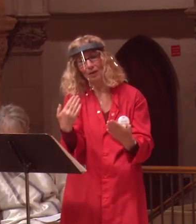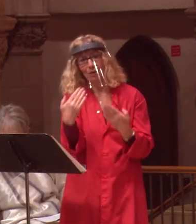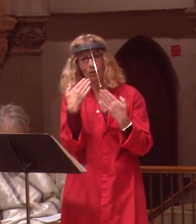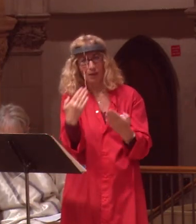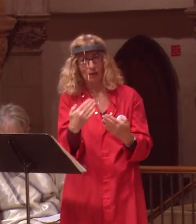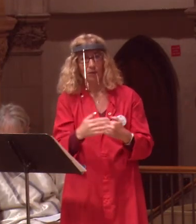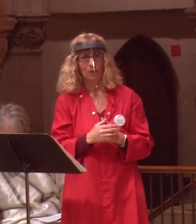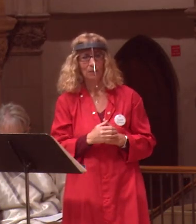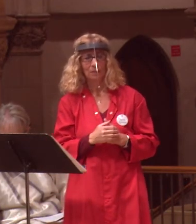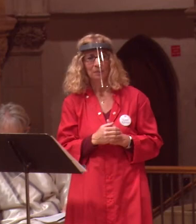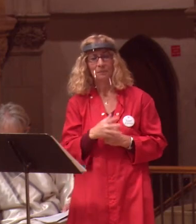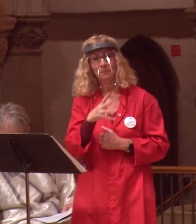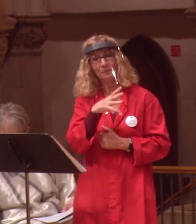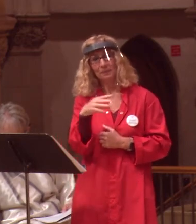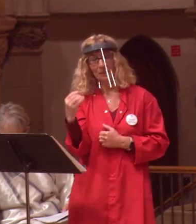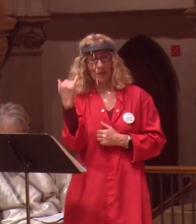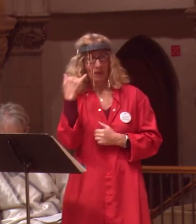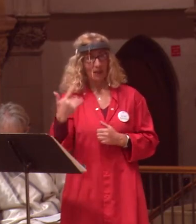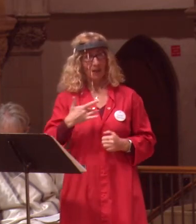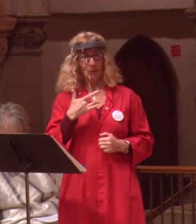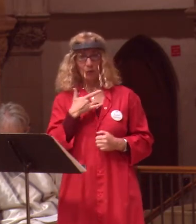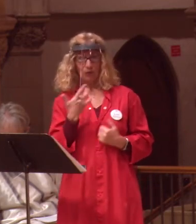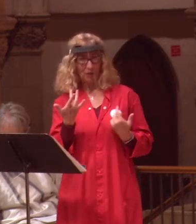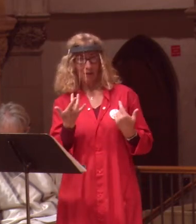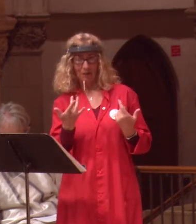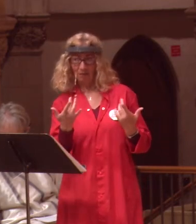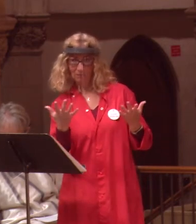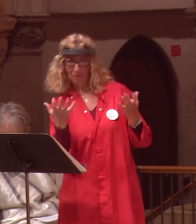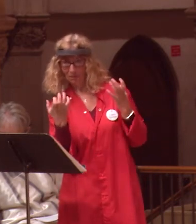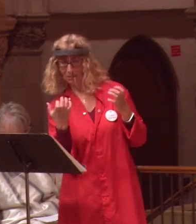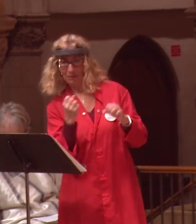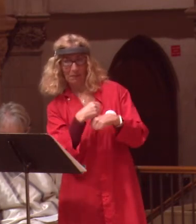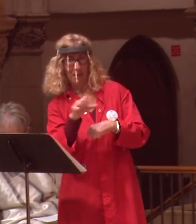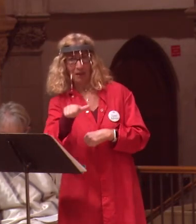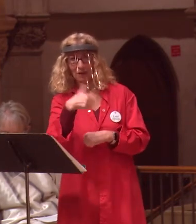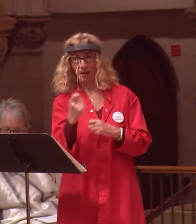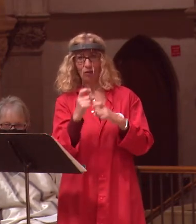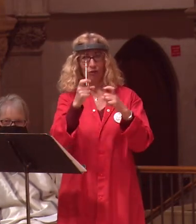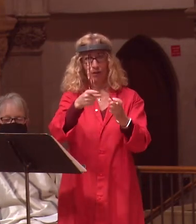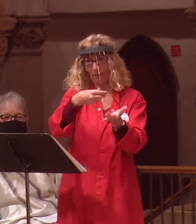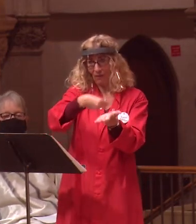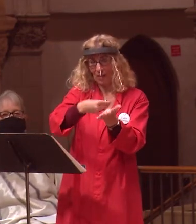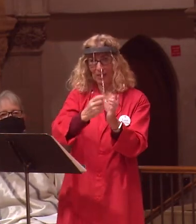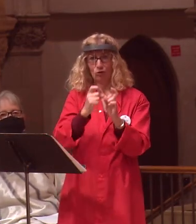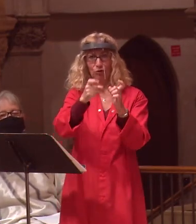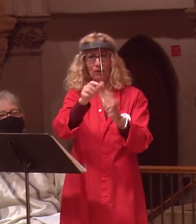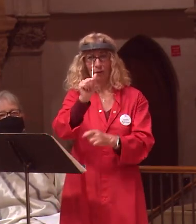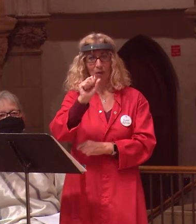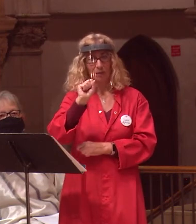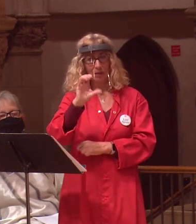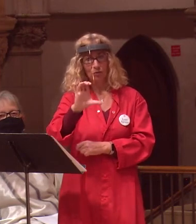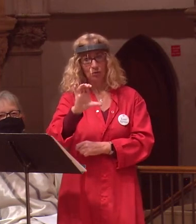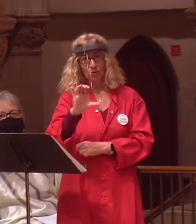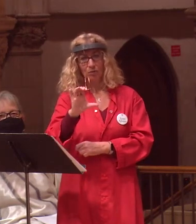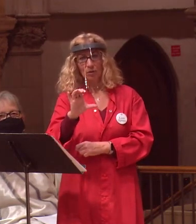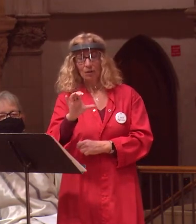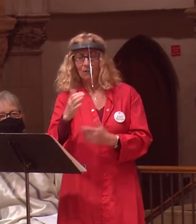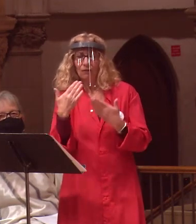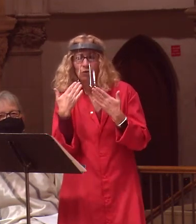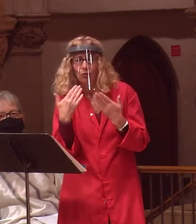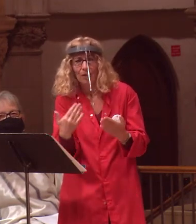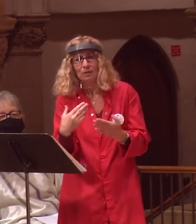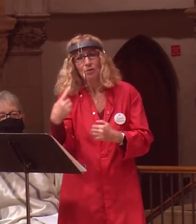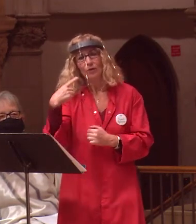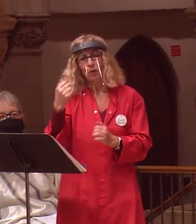you. And if you feel moved to make another gift, a financial gift to All Saints Church in gratitude